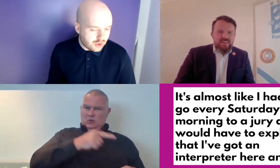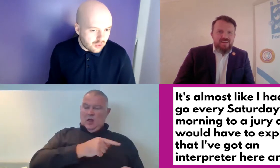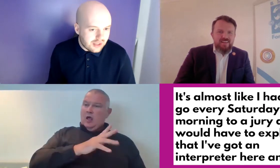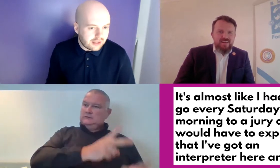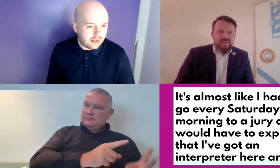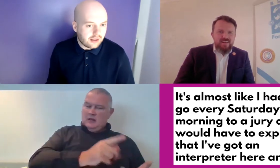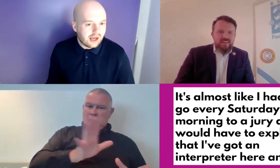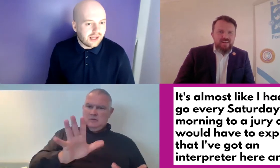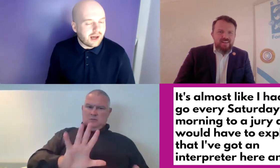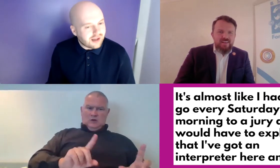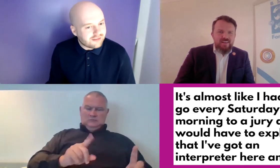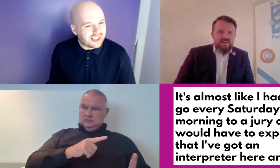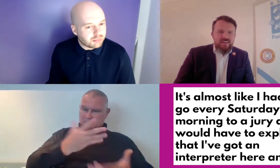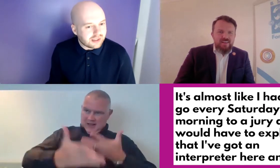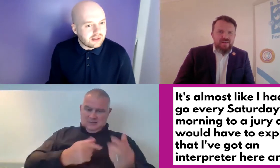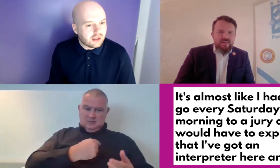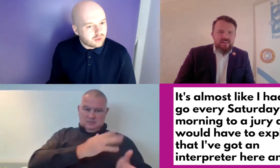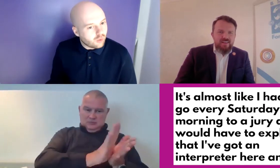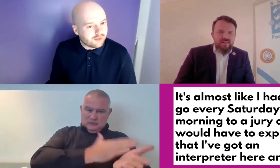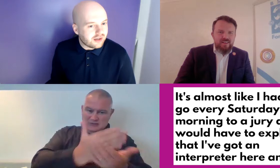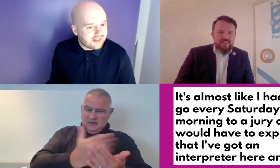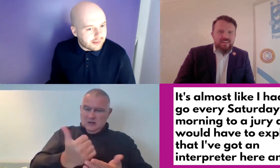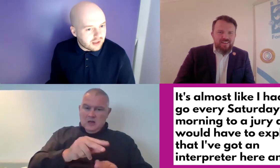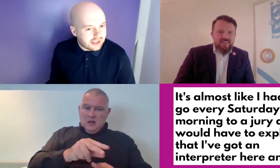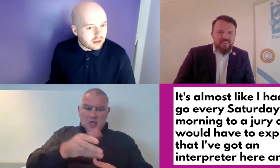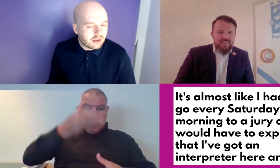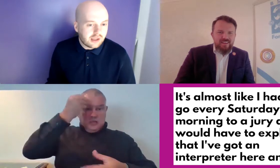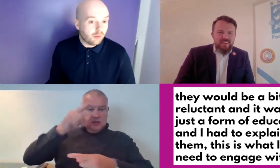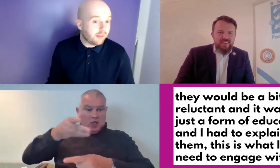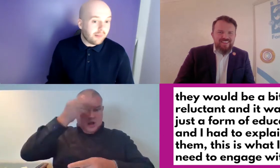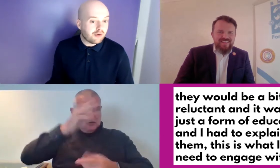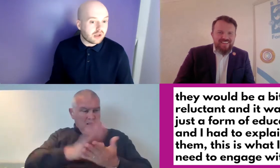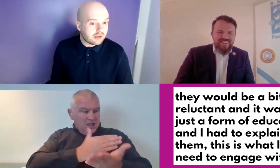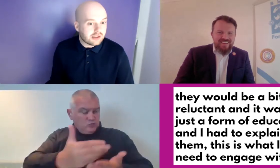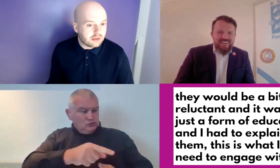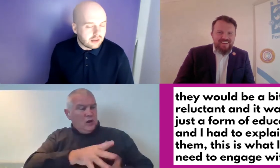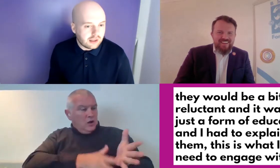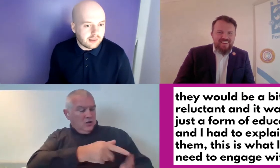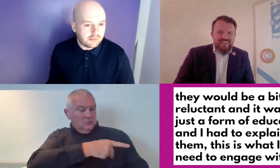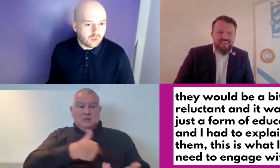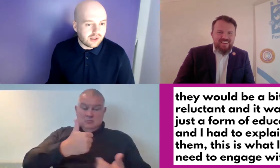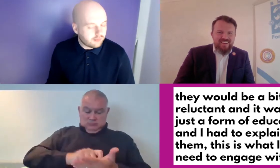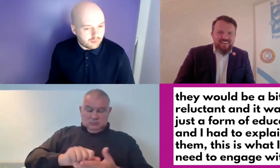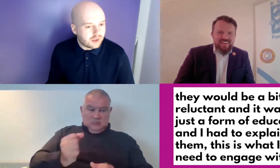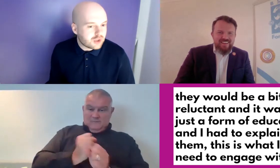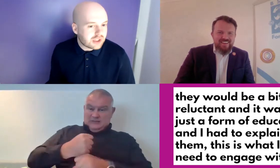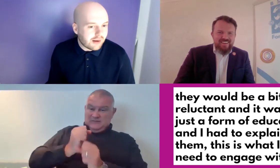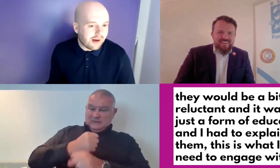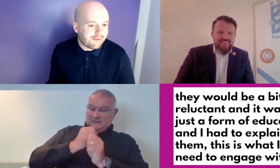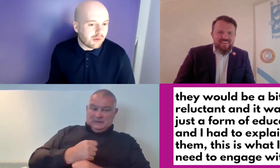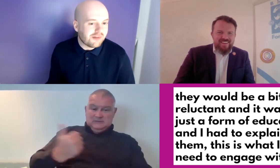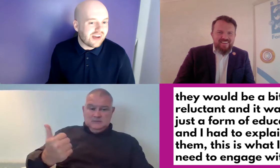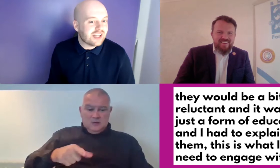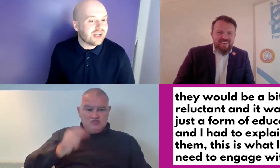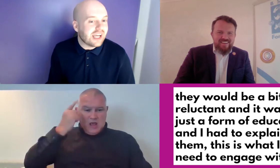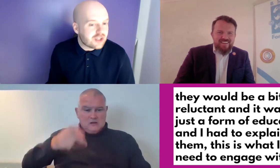a jury, and I would have to explain that, you know, I've got an interpreter here. They would be a bit reluctant, you know, and it was just a